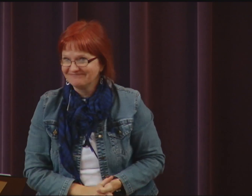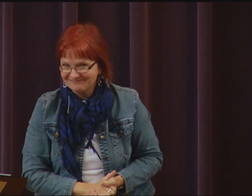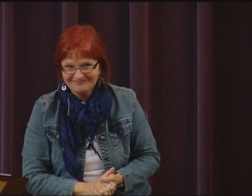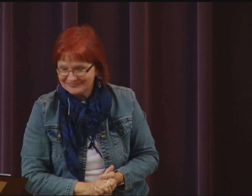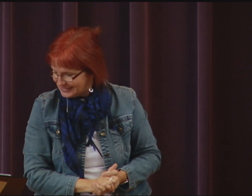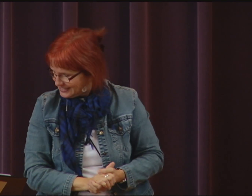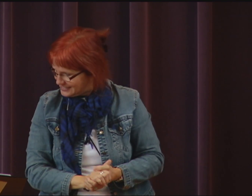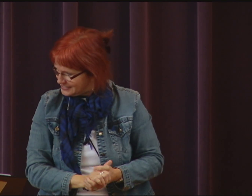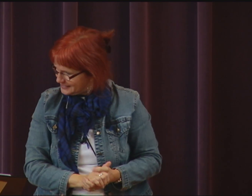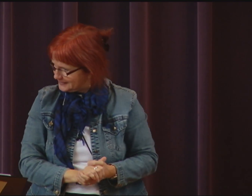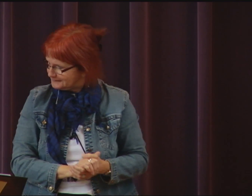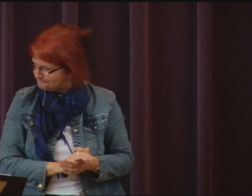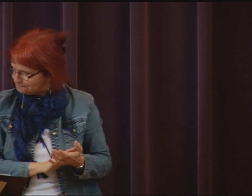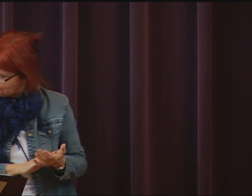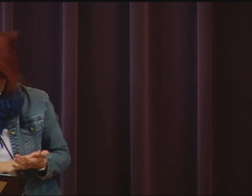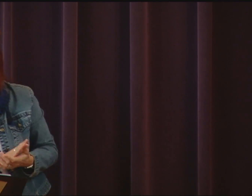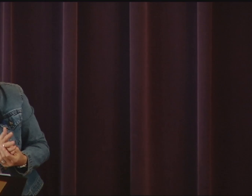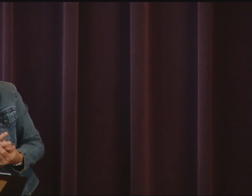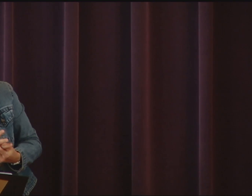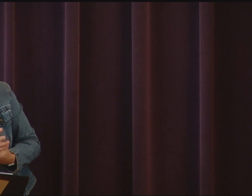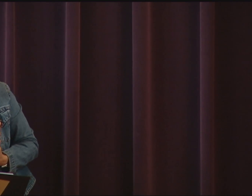between the university and its alumni, so we want to say thank you.